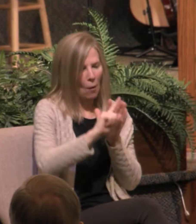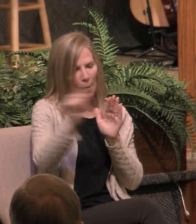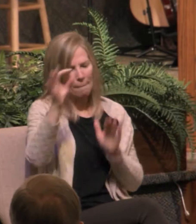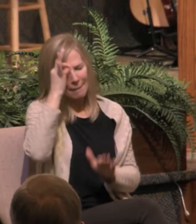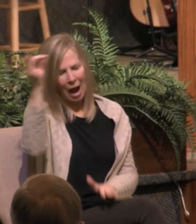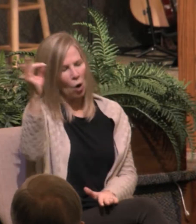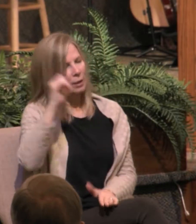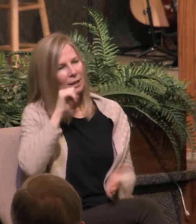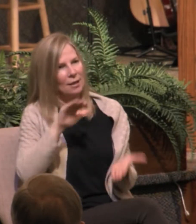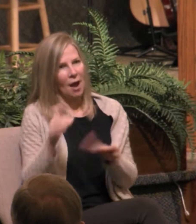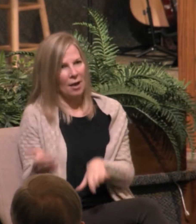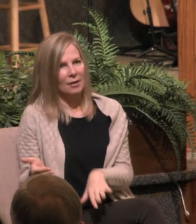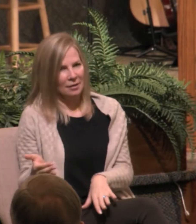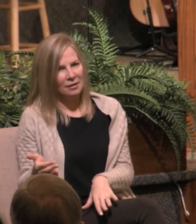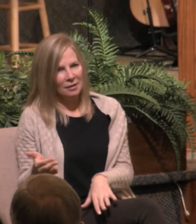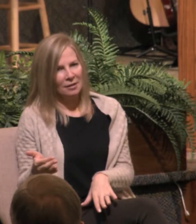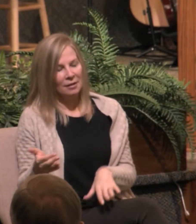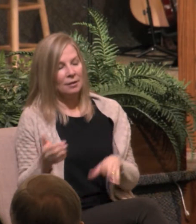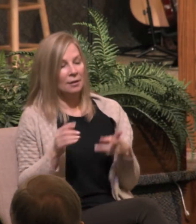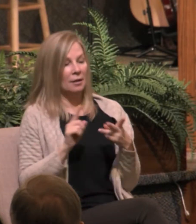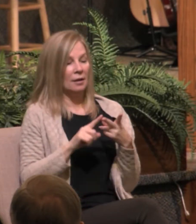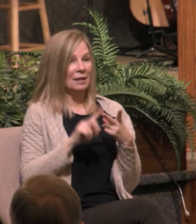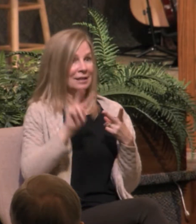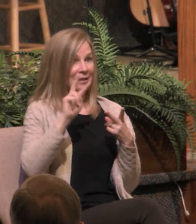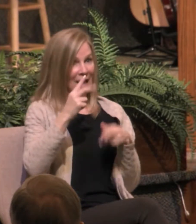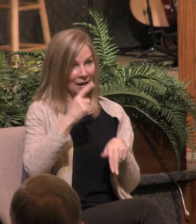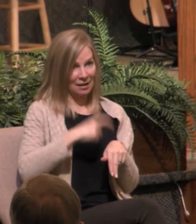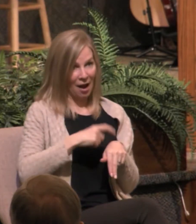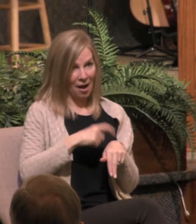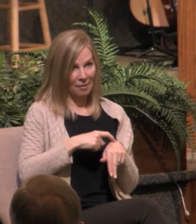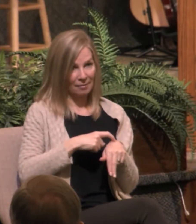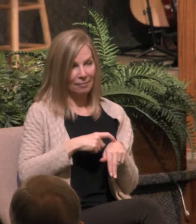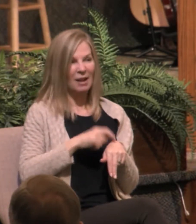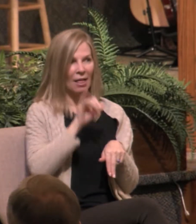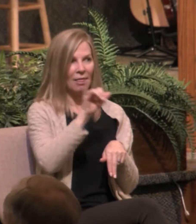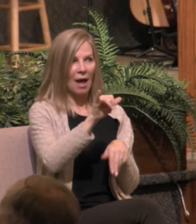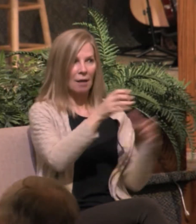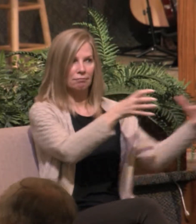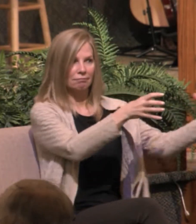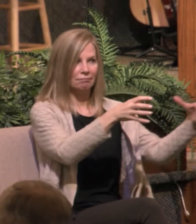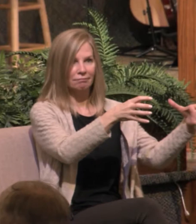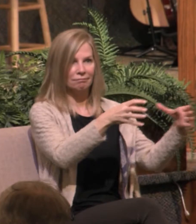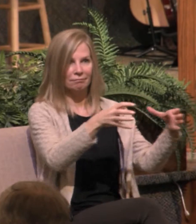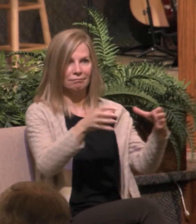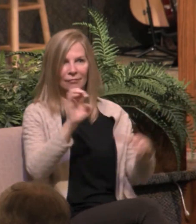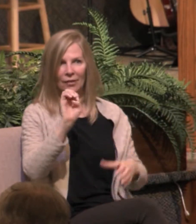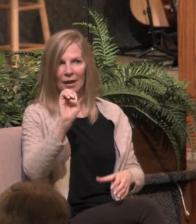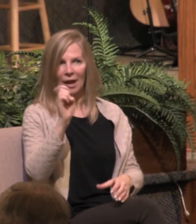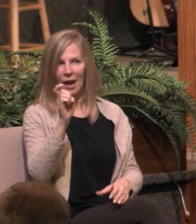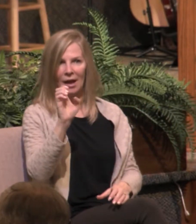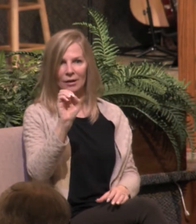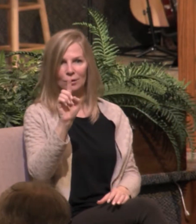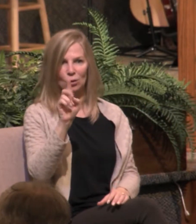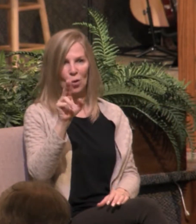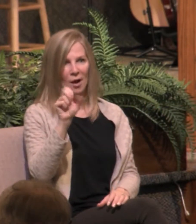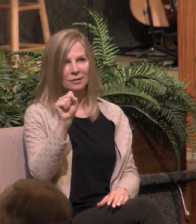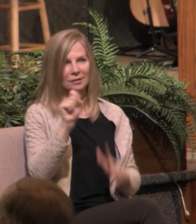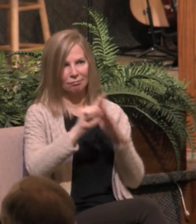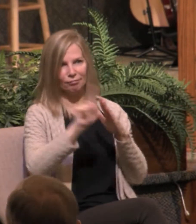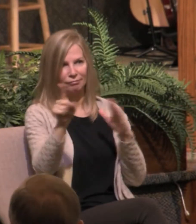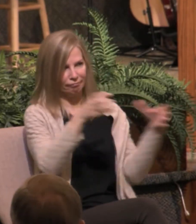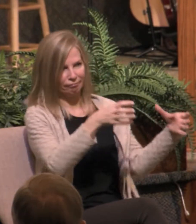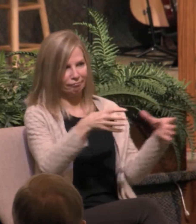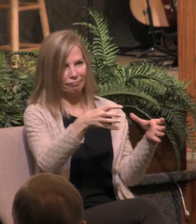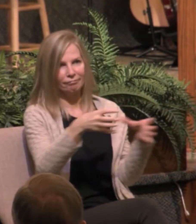in time. He didn't die. The second time was, of course, the Exodus. We know this if you've been around the Bible very much, but